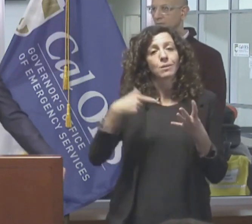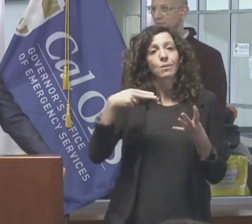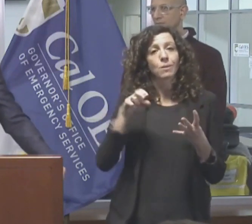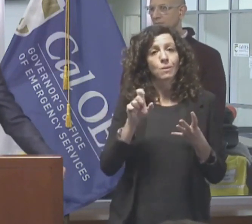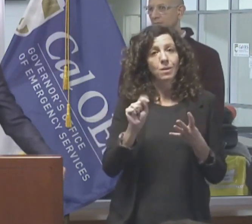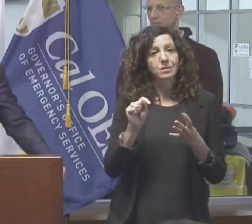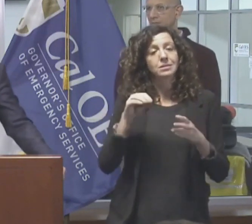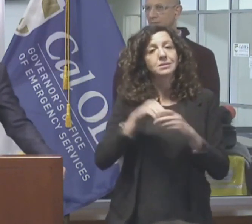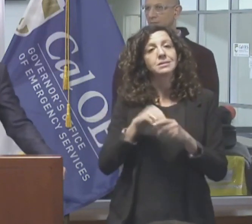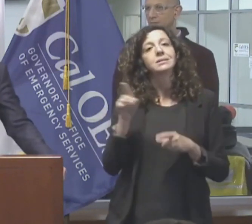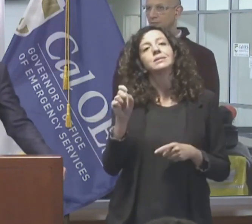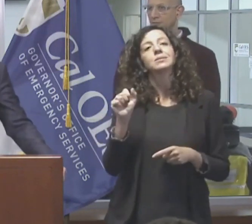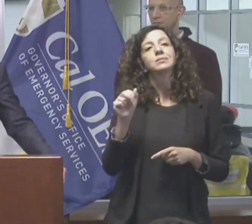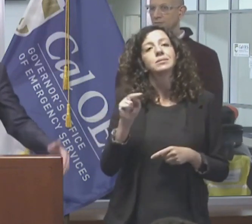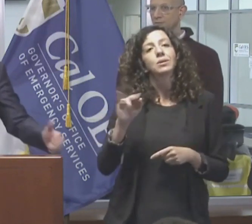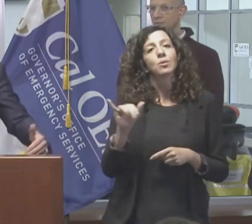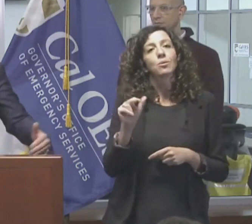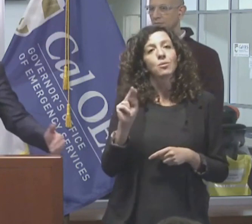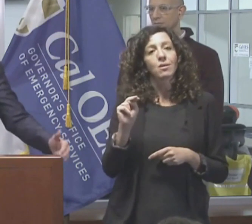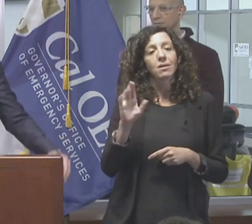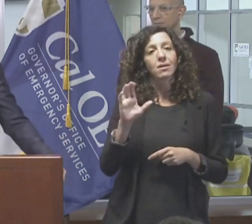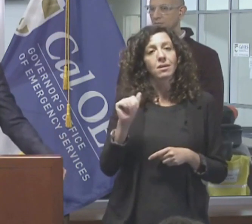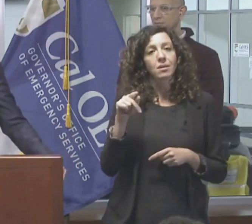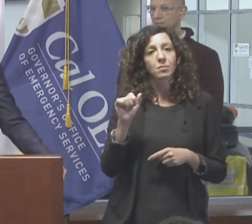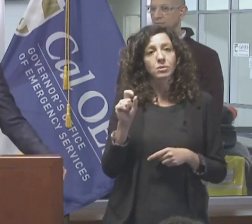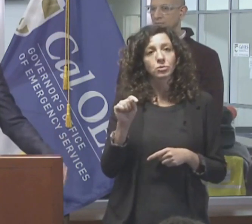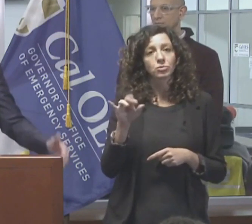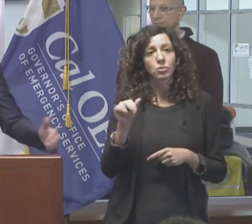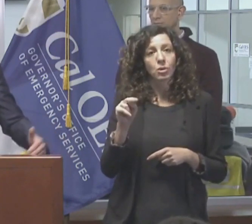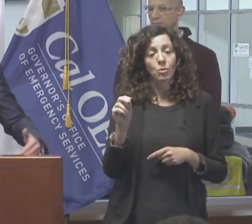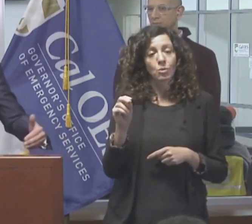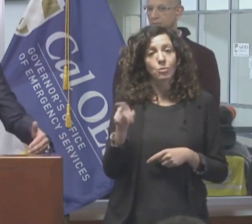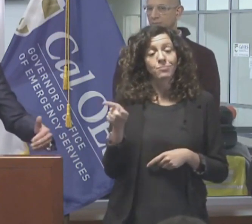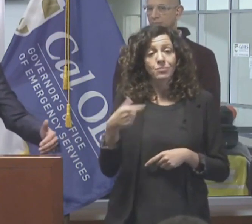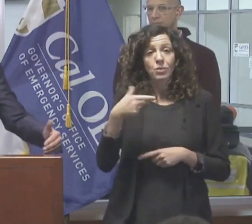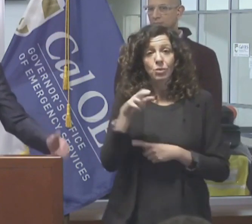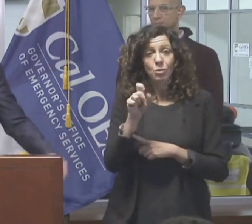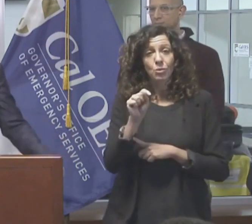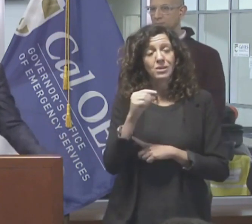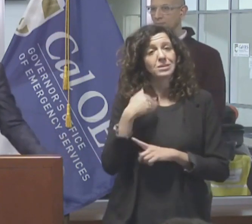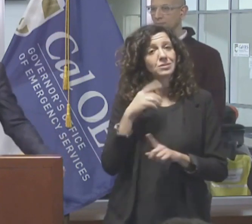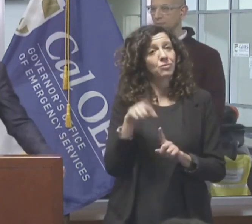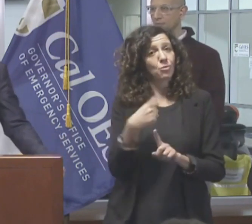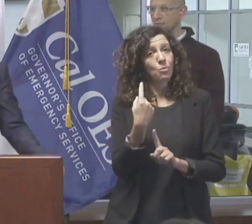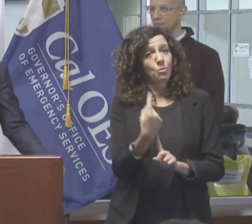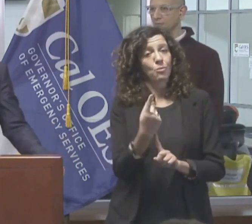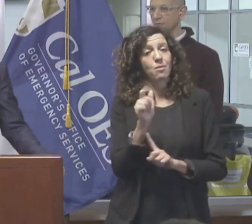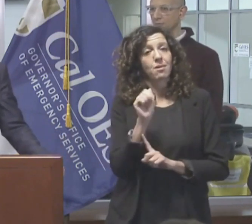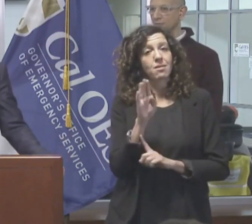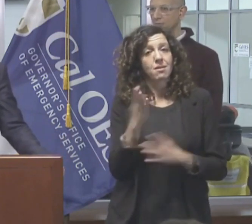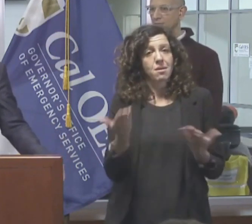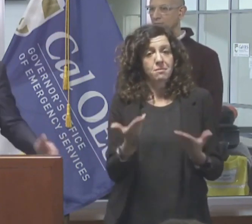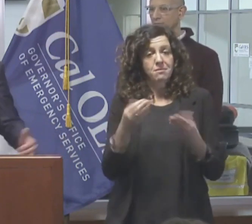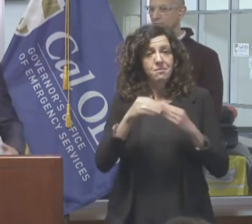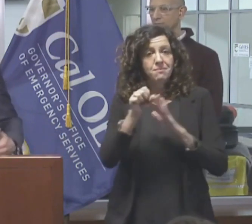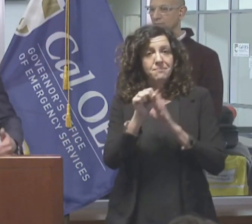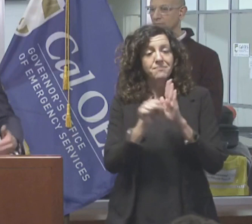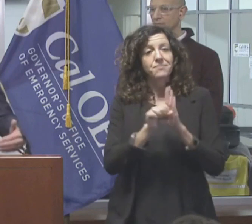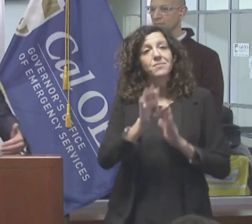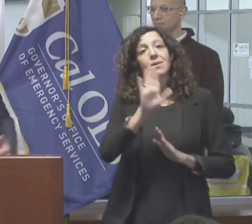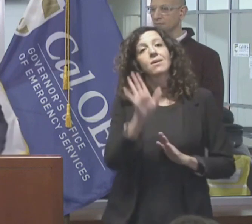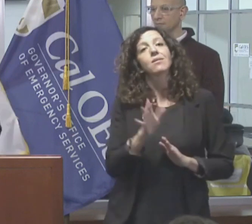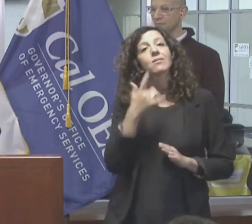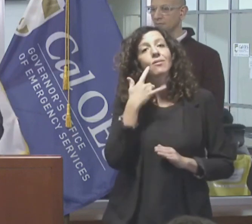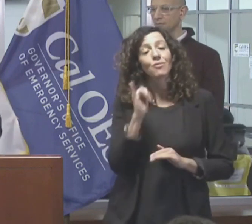in San Juan Capistrano. I'll remind you that Quest currently is operating just one lab in the state of California and conducting